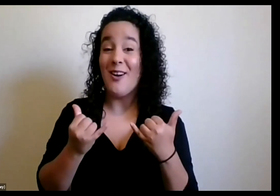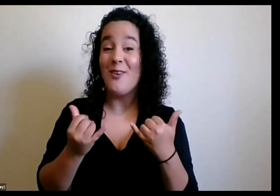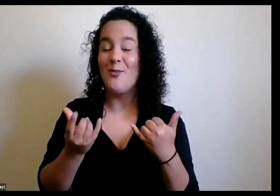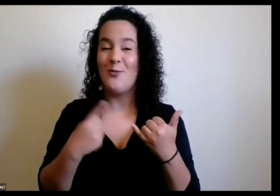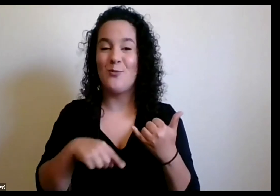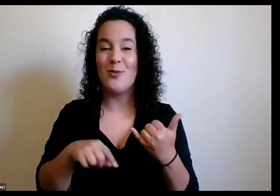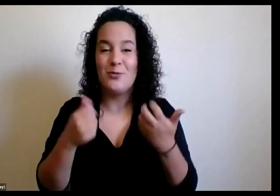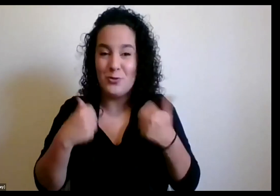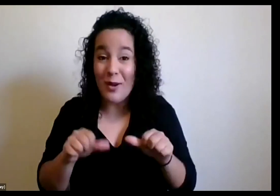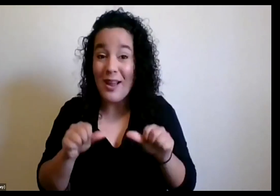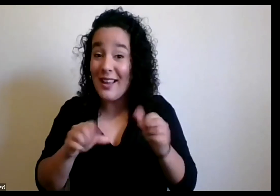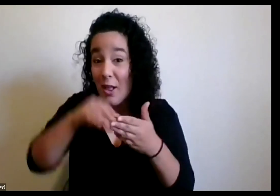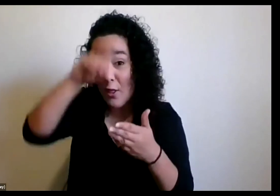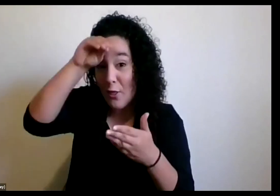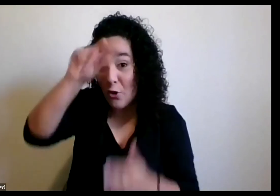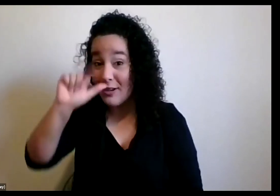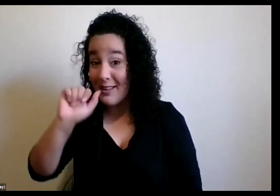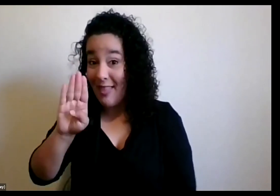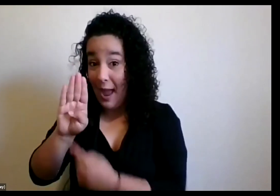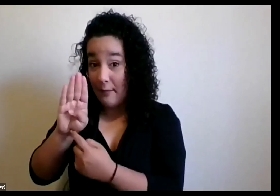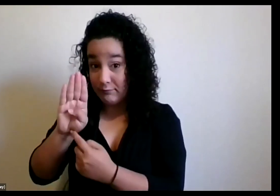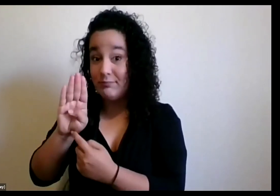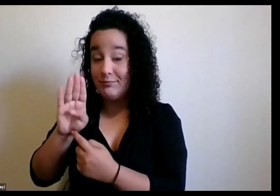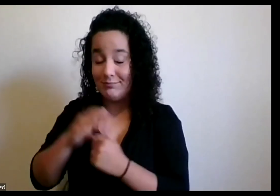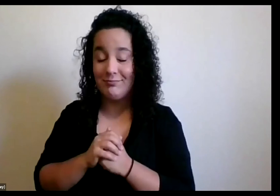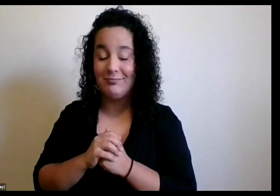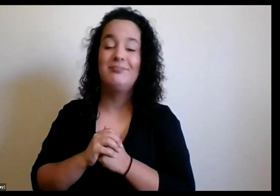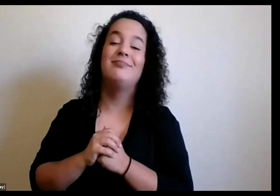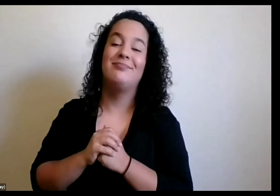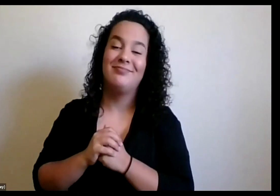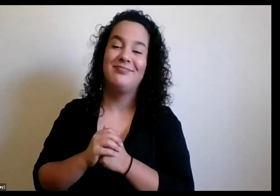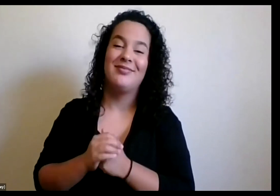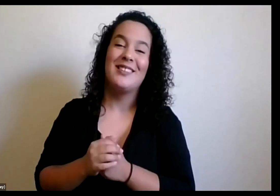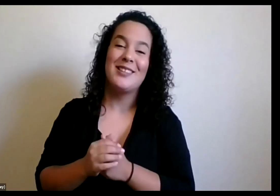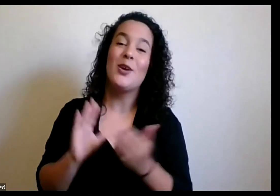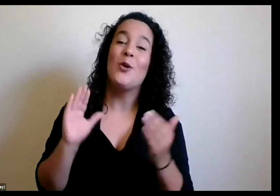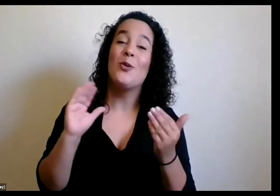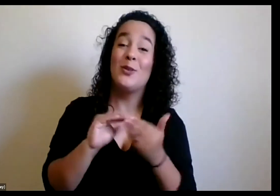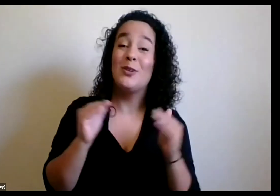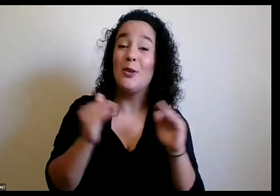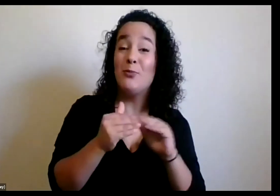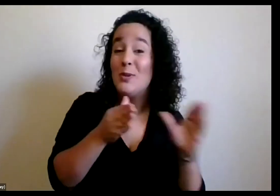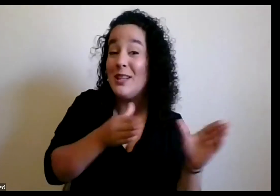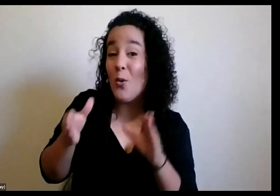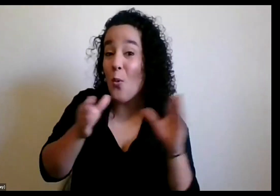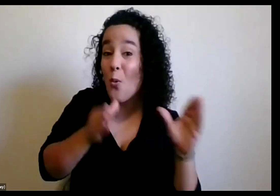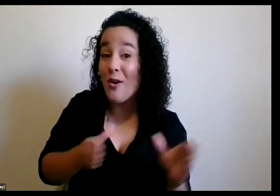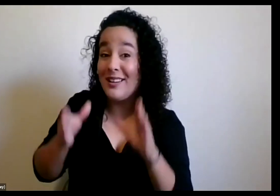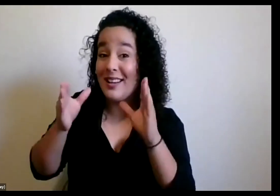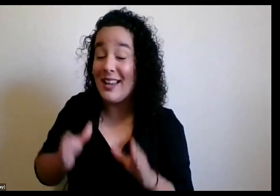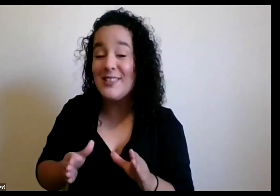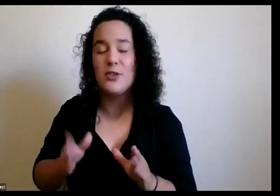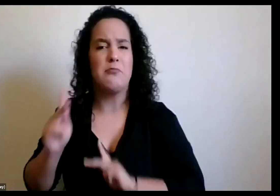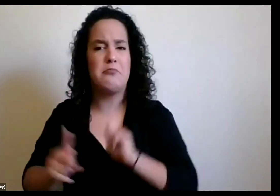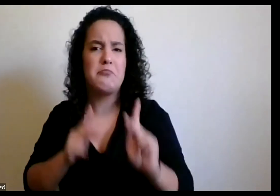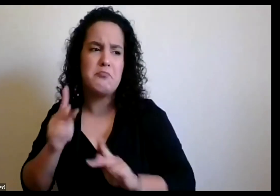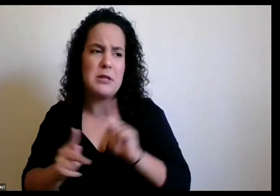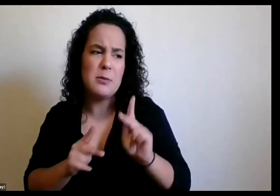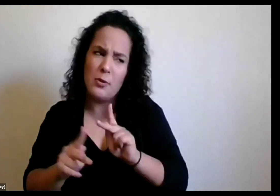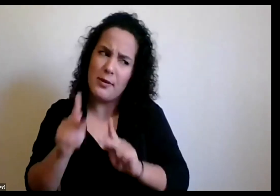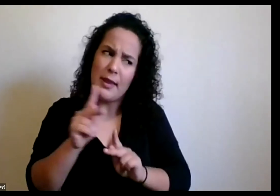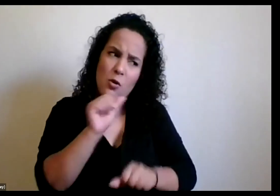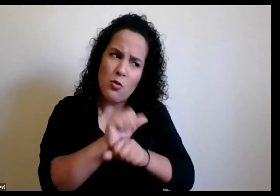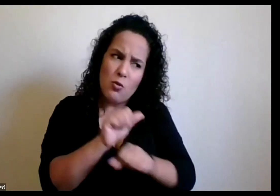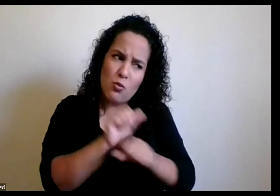lab wherein practitioners, advocates, community organizers, folks who are working on housing all across California can